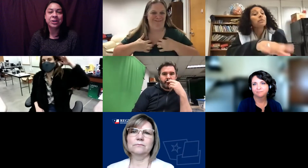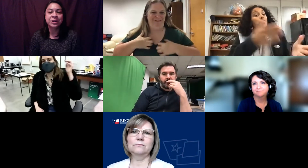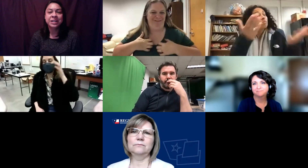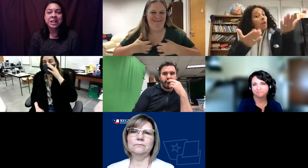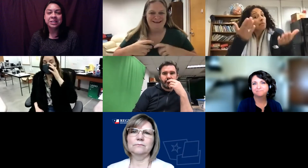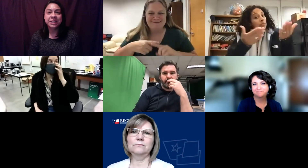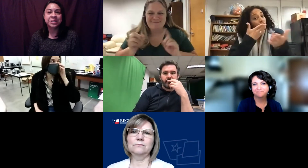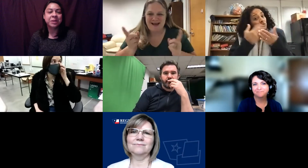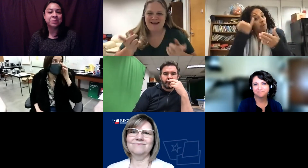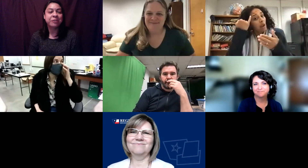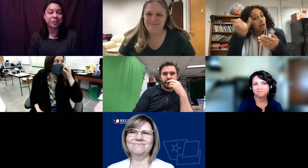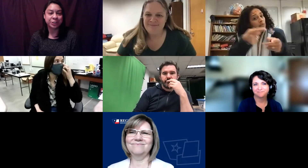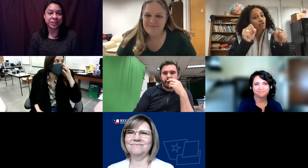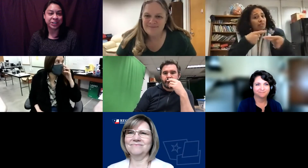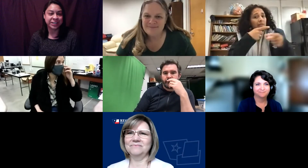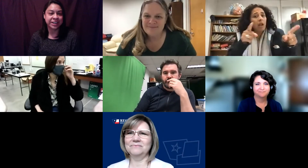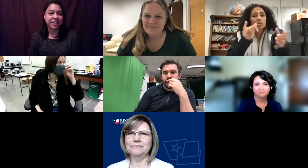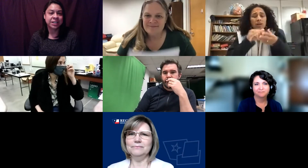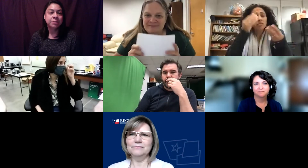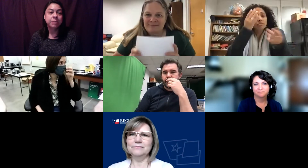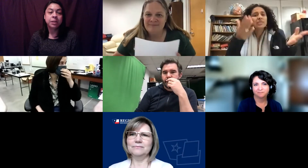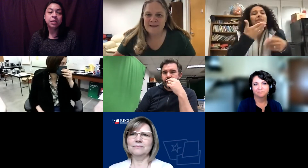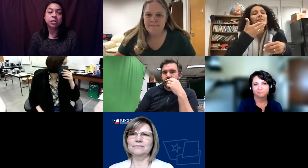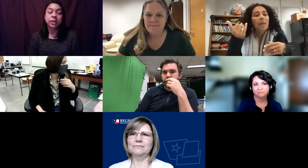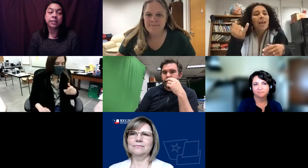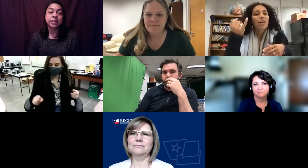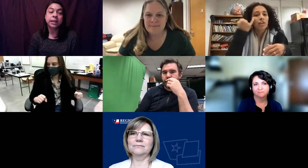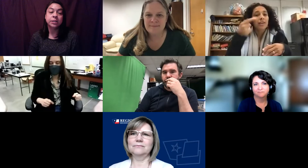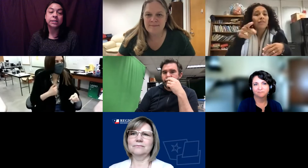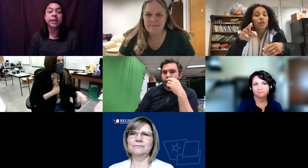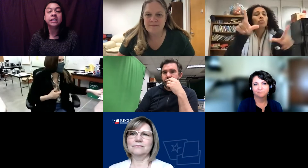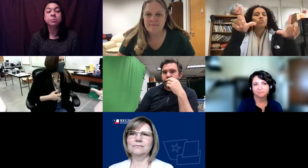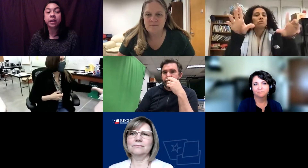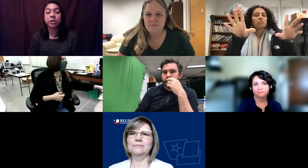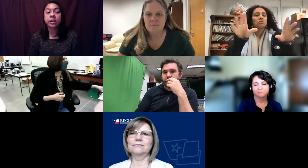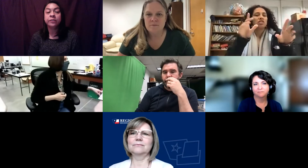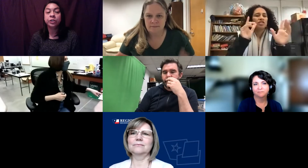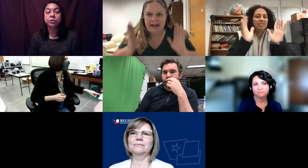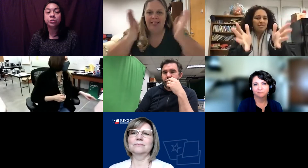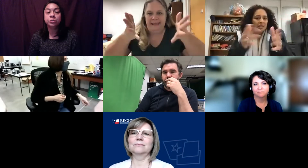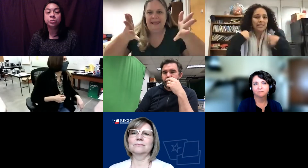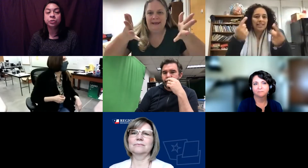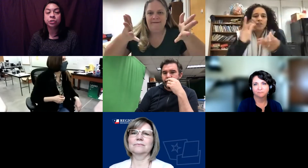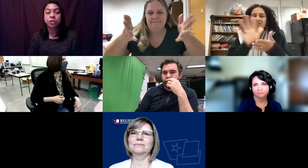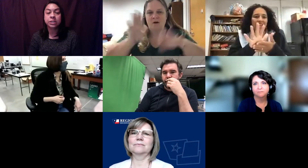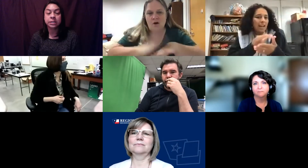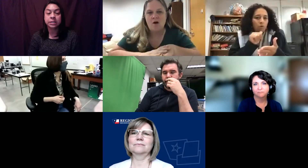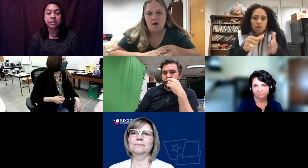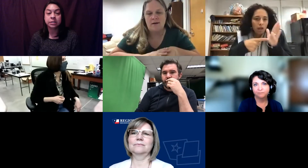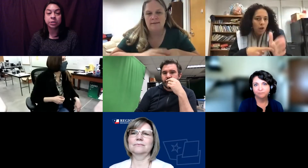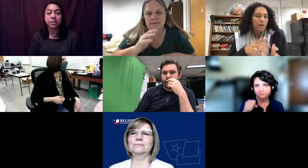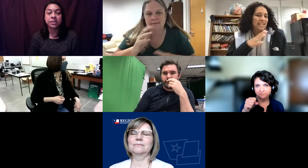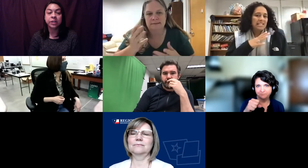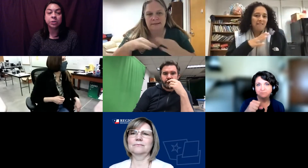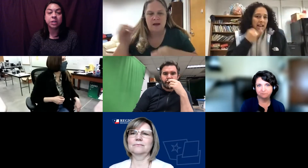know. And that was my frustration there. Maybe it's a good idea to announce it, say it's better if you just,